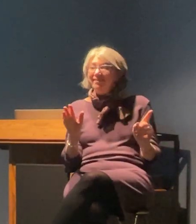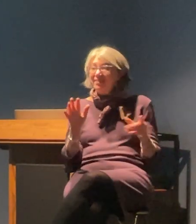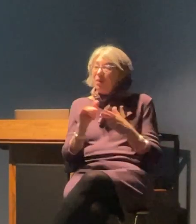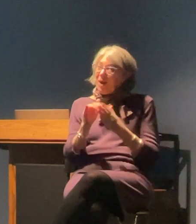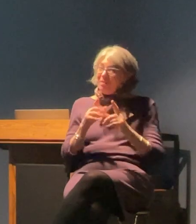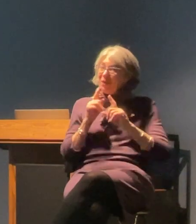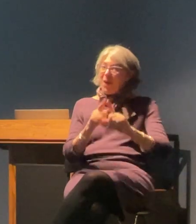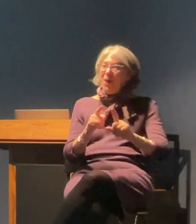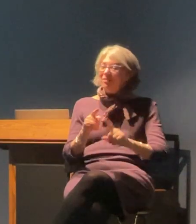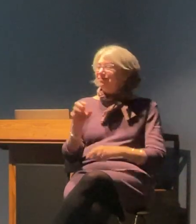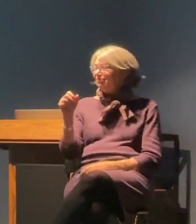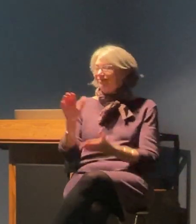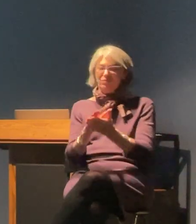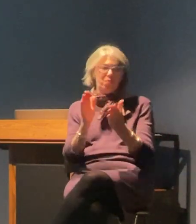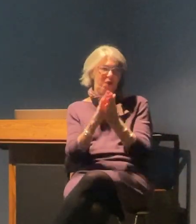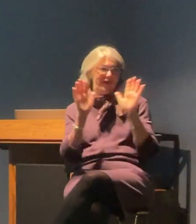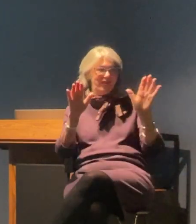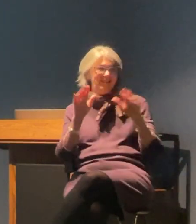my goals. Wonderful.